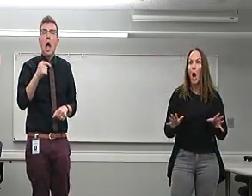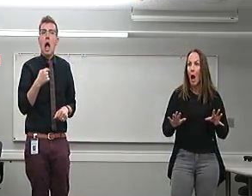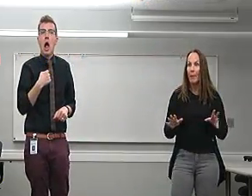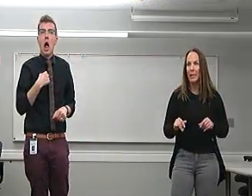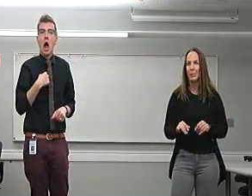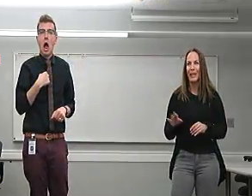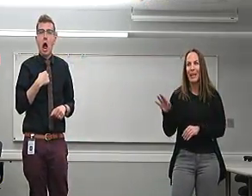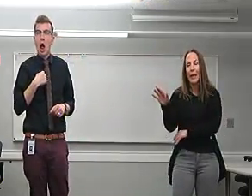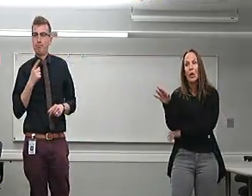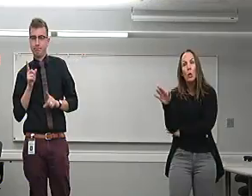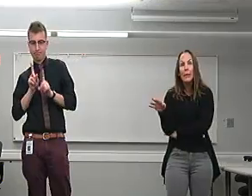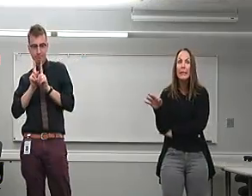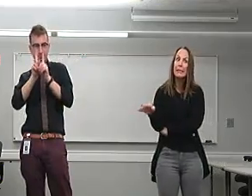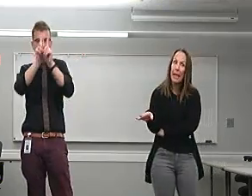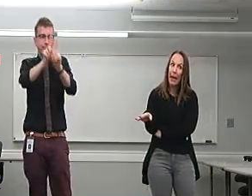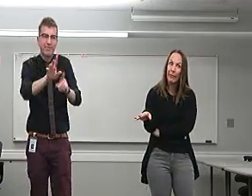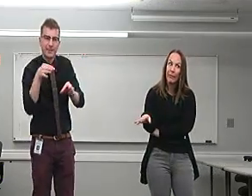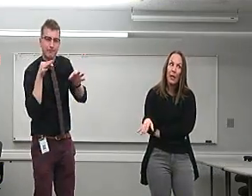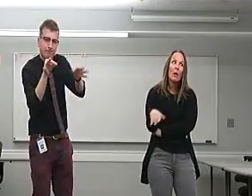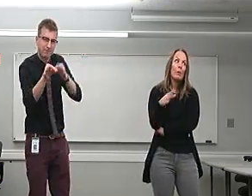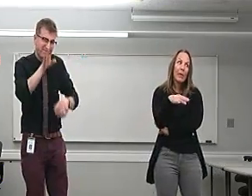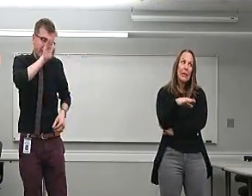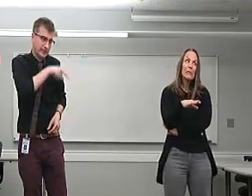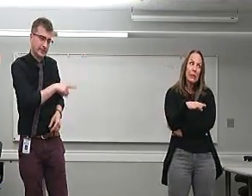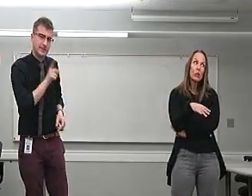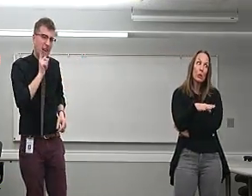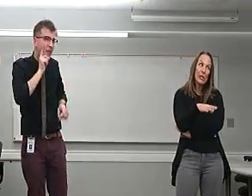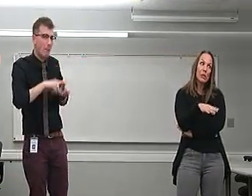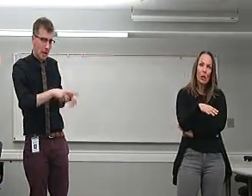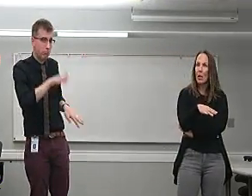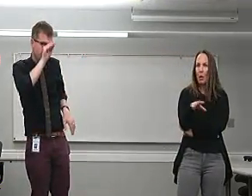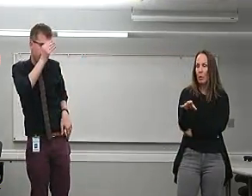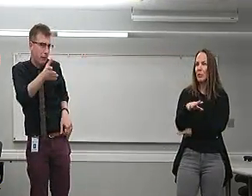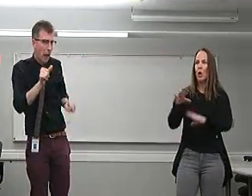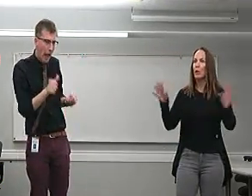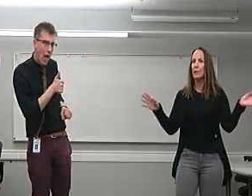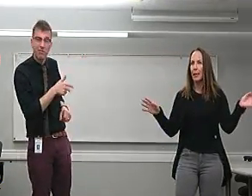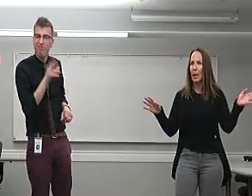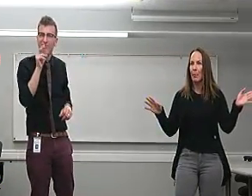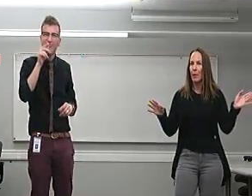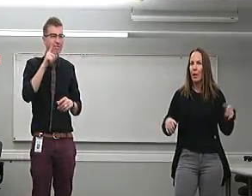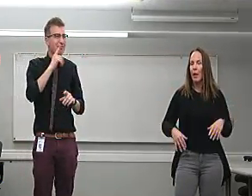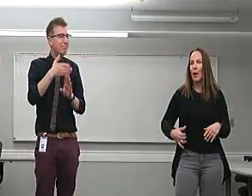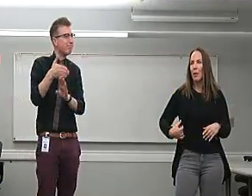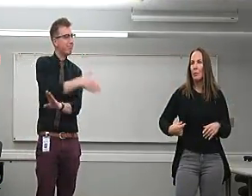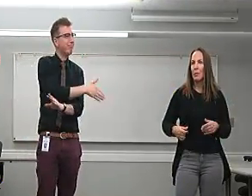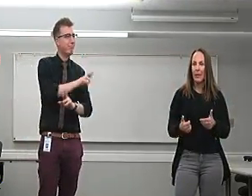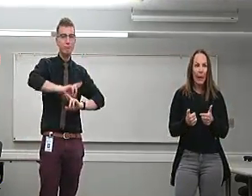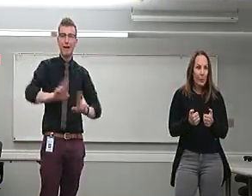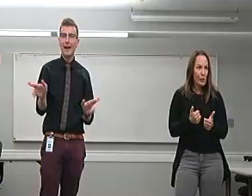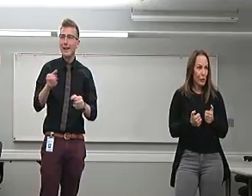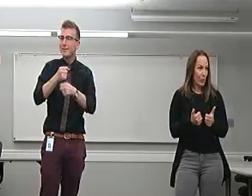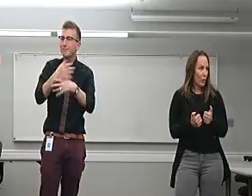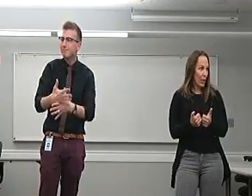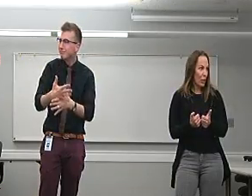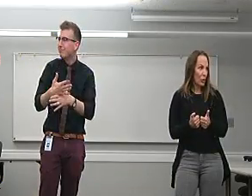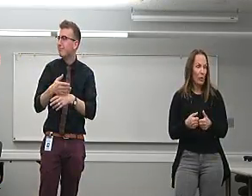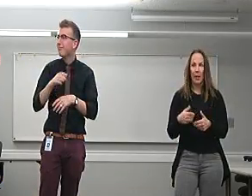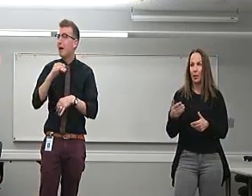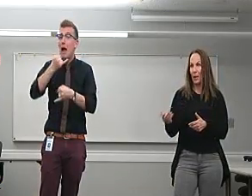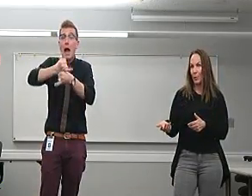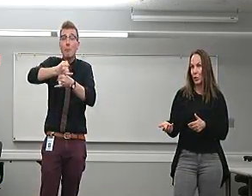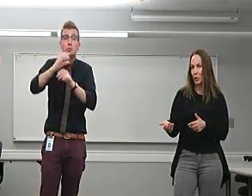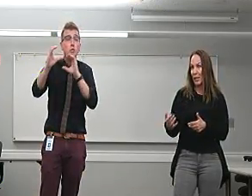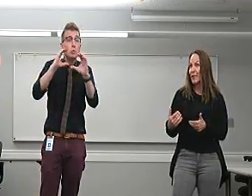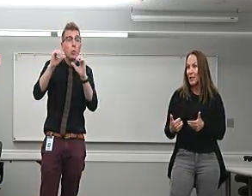I know Leah's deaf, but they can still do this job. No, it was already set up. Campus communication with like campus